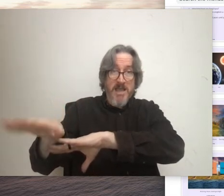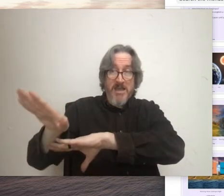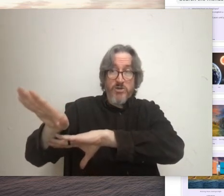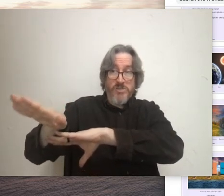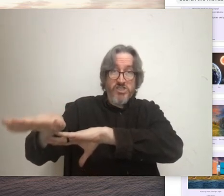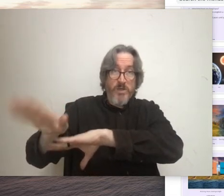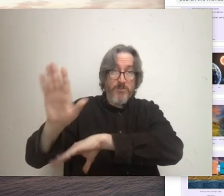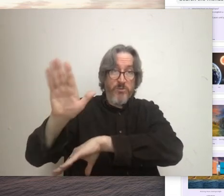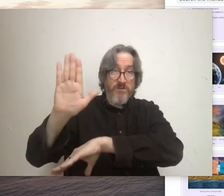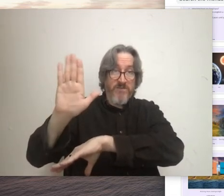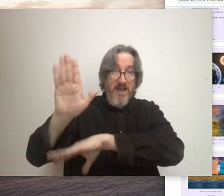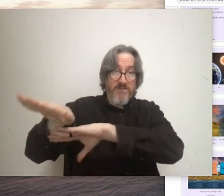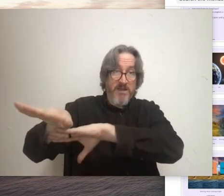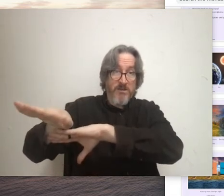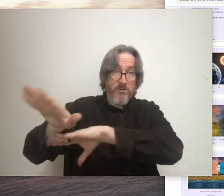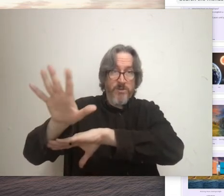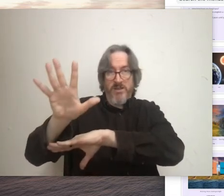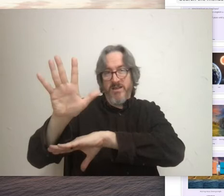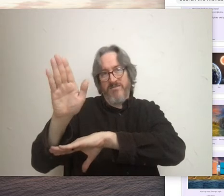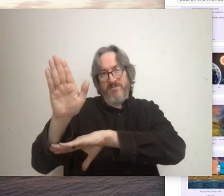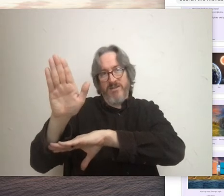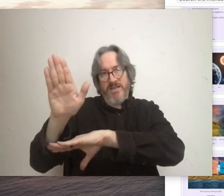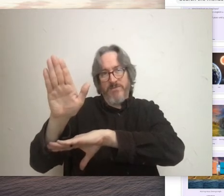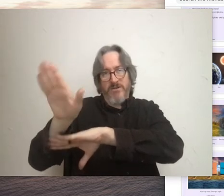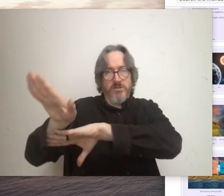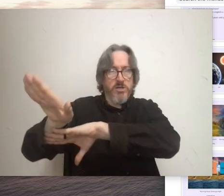horizon and do a sweep with the five hand or with the,